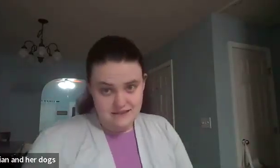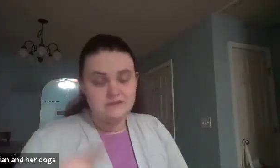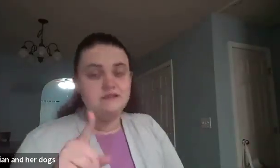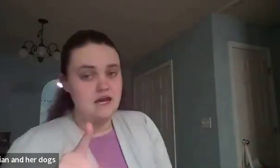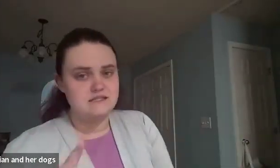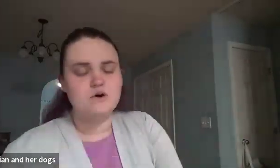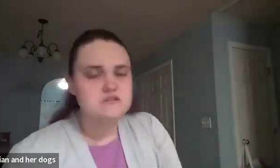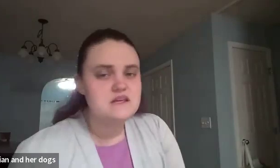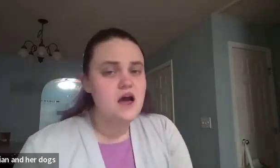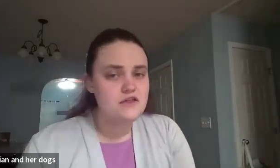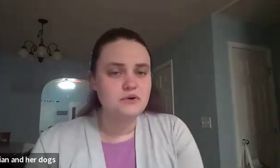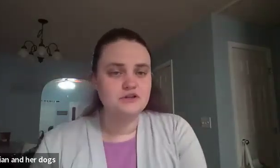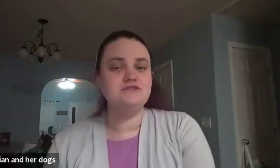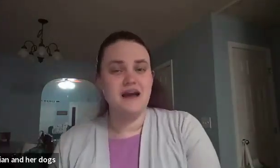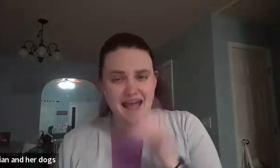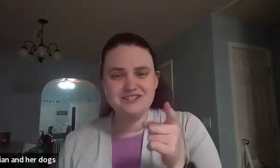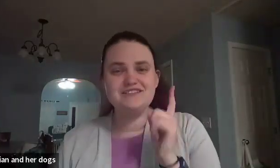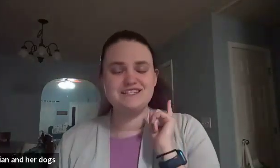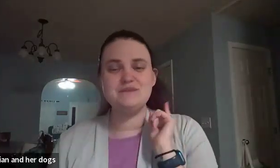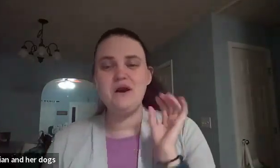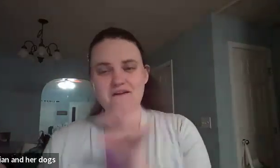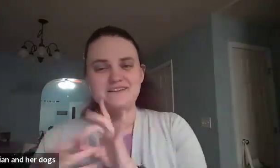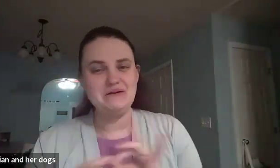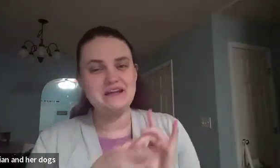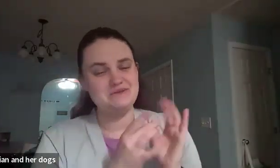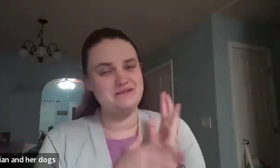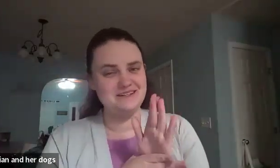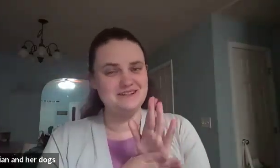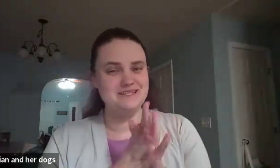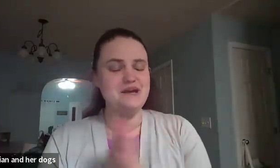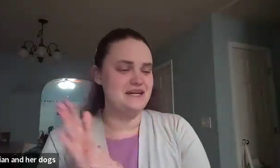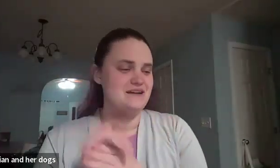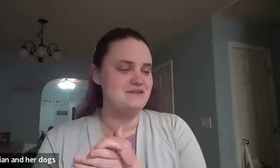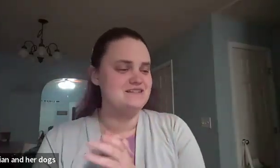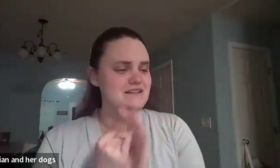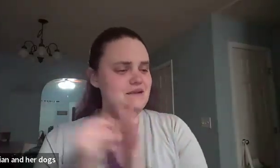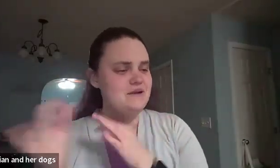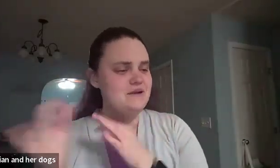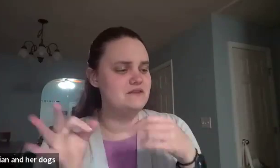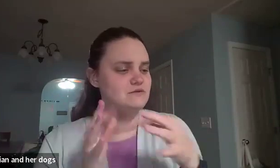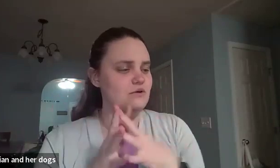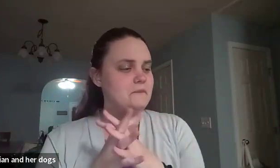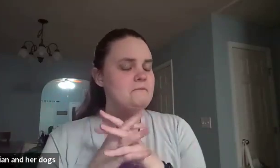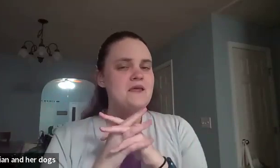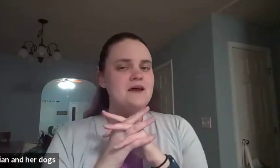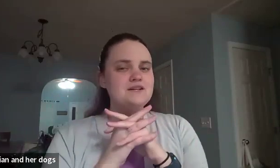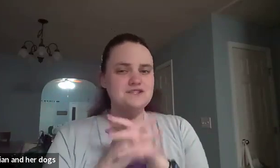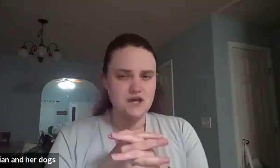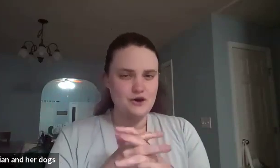yes, yes. Most of the other birds do not. Actually, this is a perfect leeway into what I was gonna start explaining because I realized I was like, let me explain this real quick.